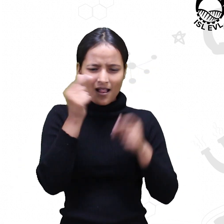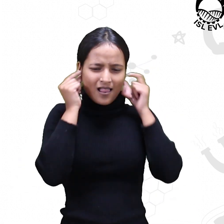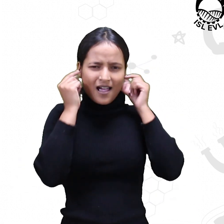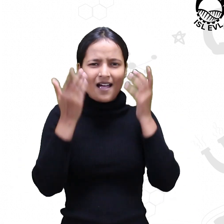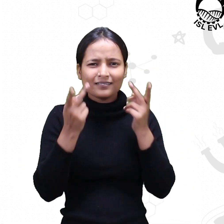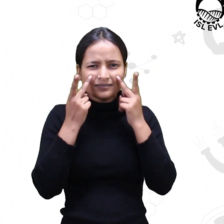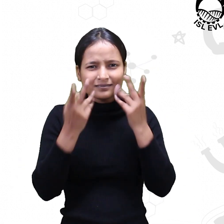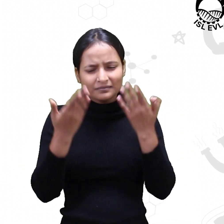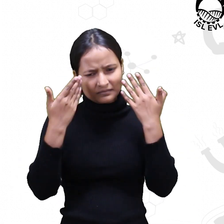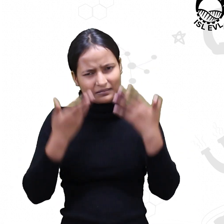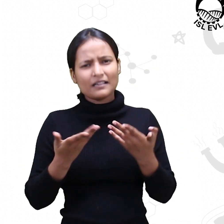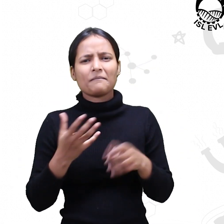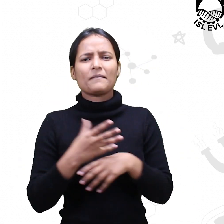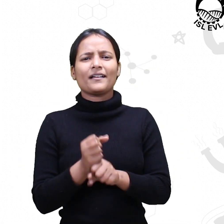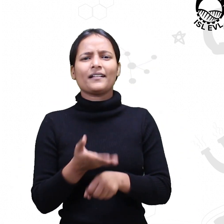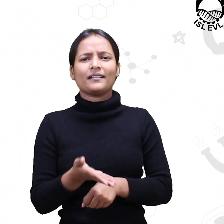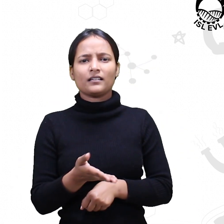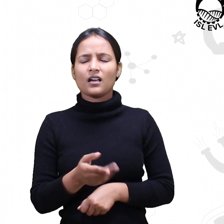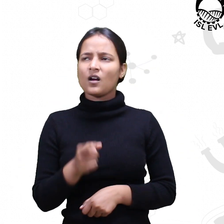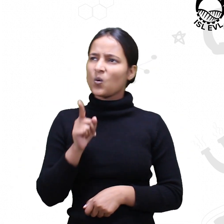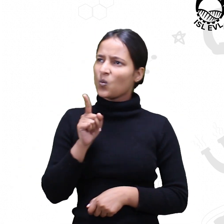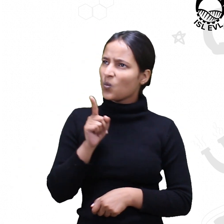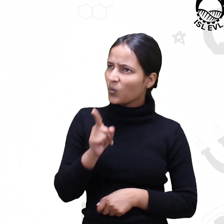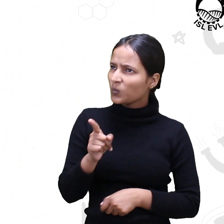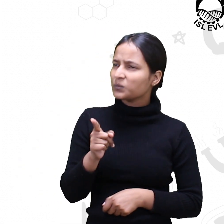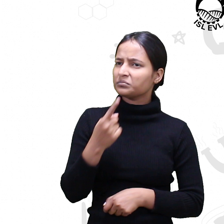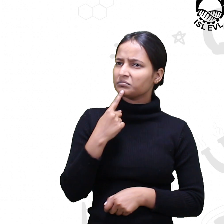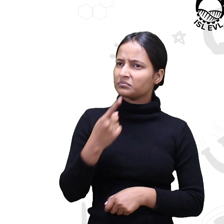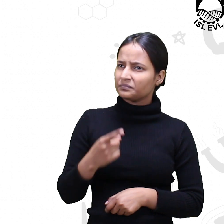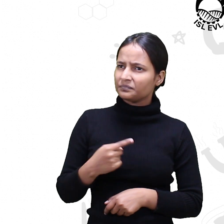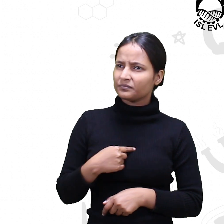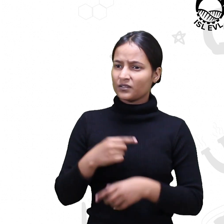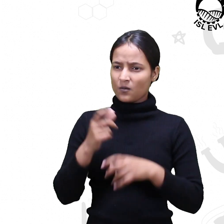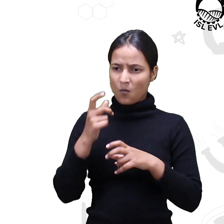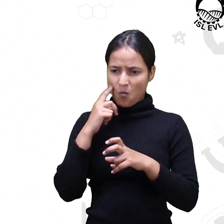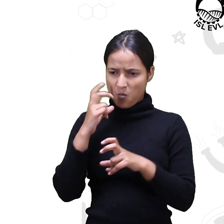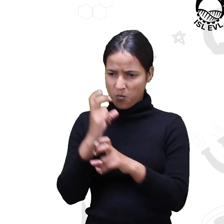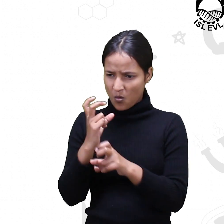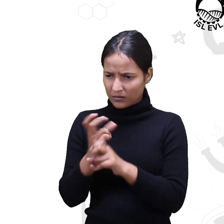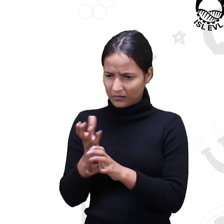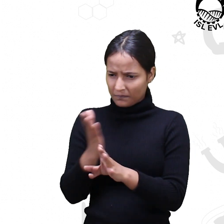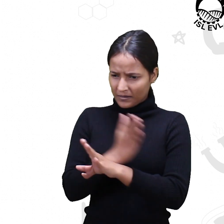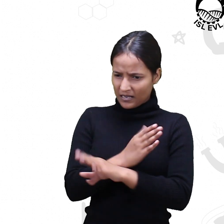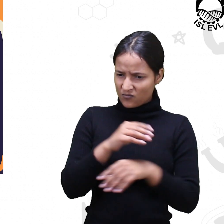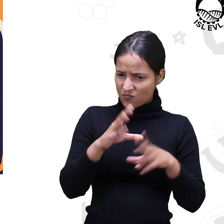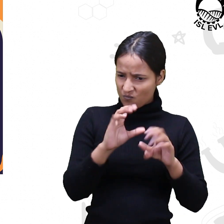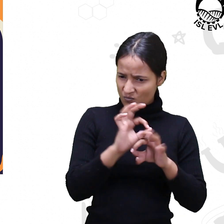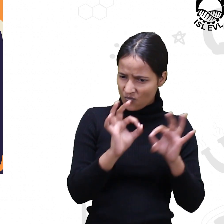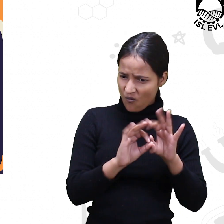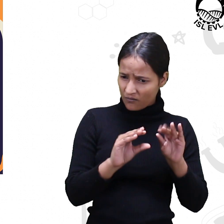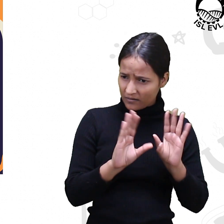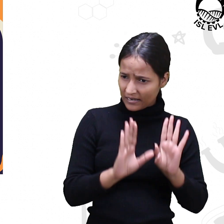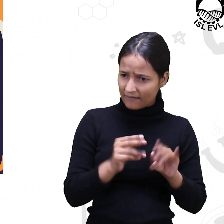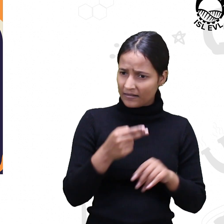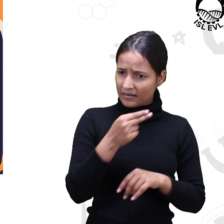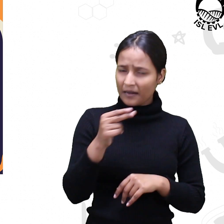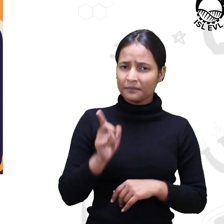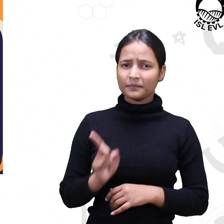Oh, so the cartilage that makes bone is called transient cartilage. Exactly. So, coming back, we